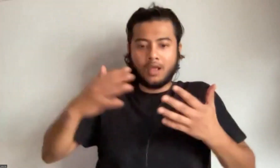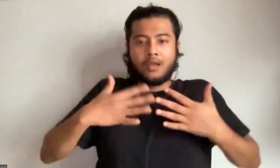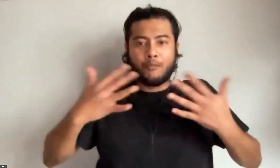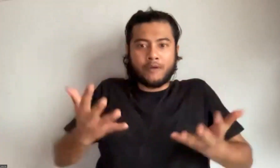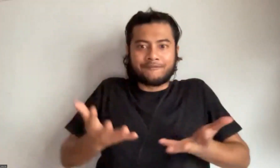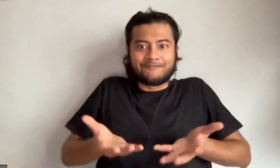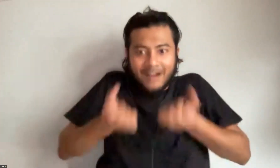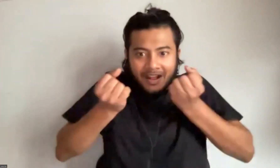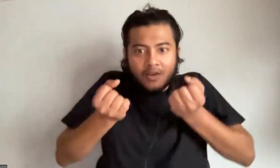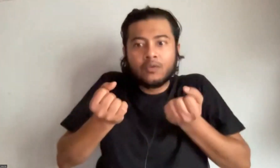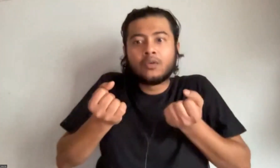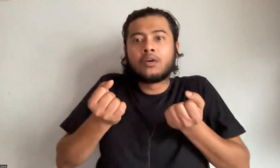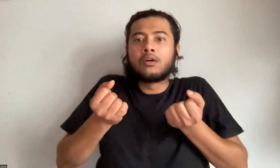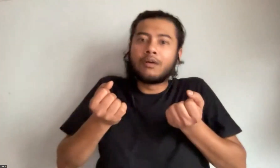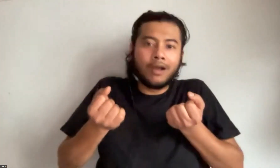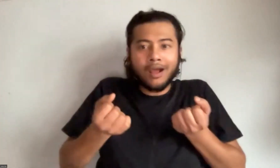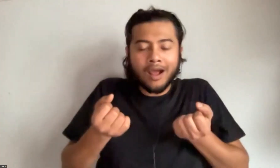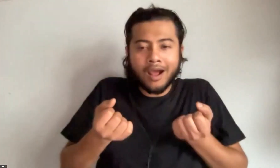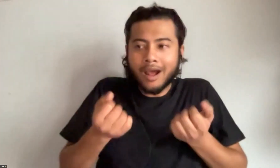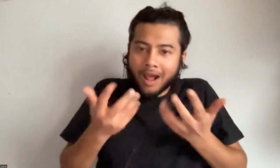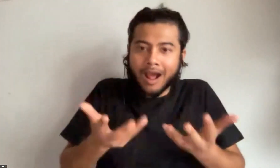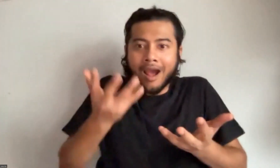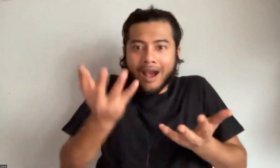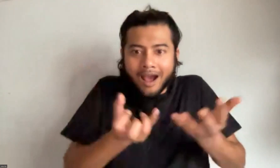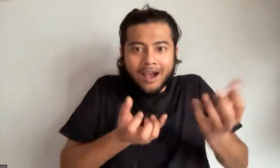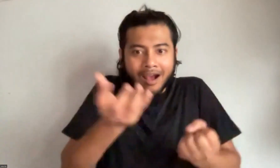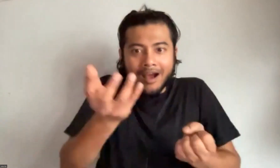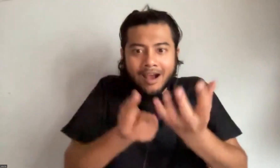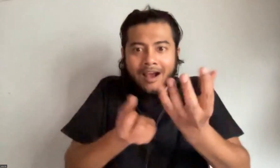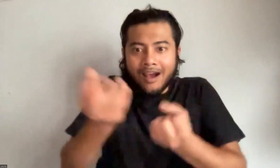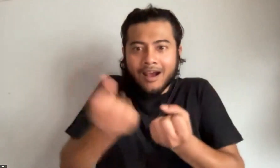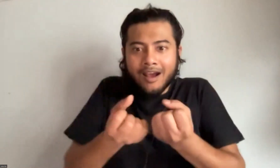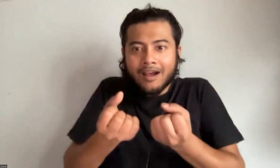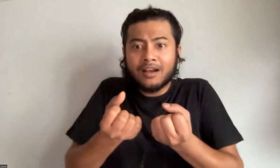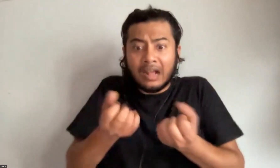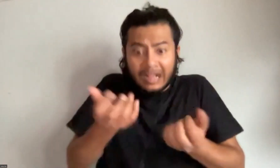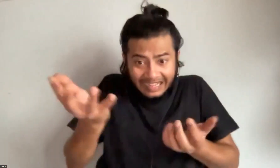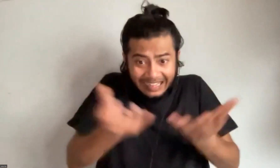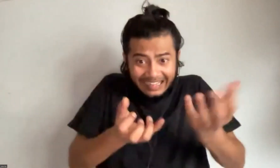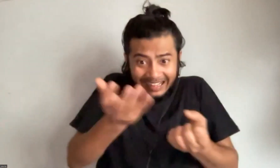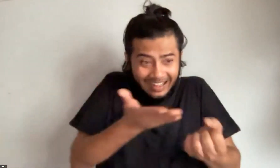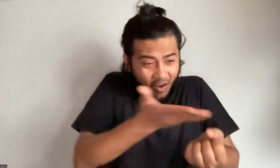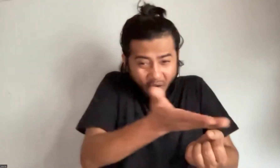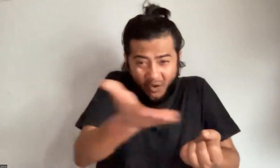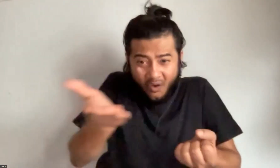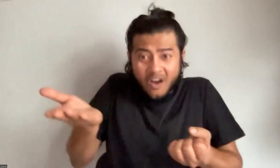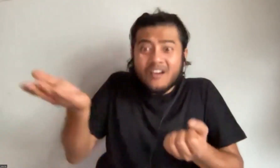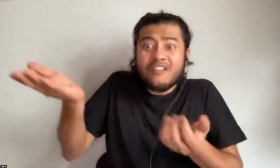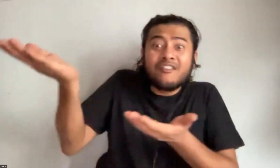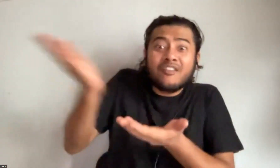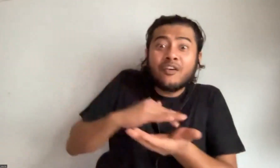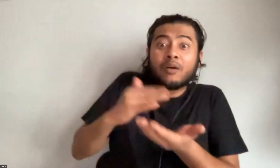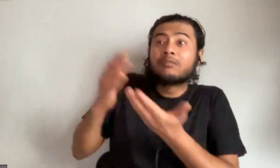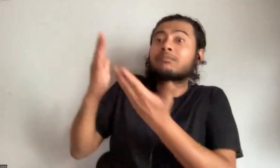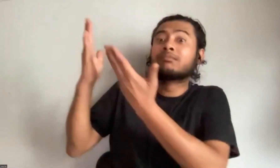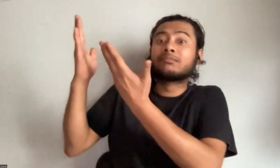Krishna. Although everything is provided by Krishna himself, everything is given to us in this material world, each